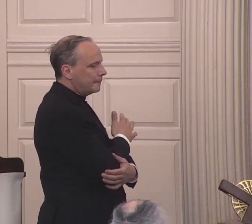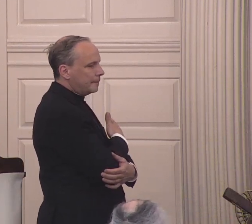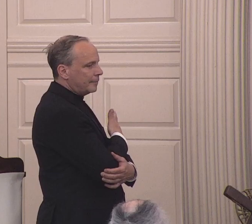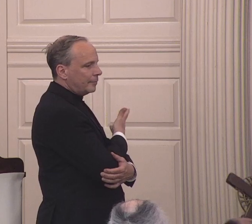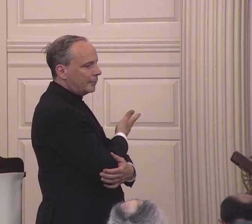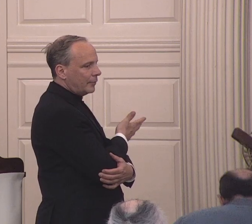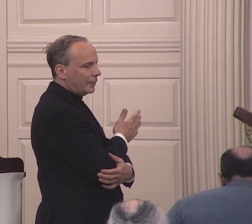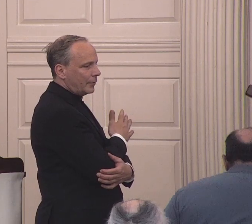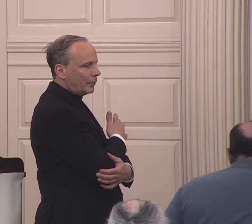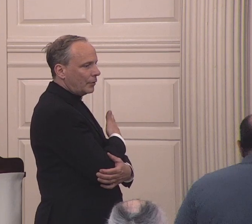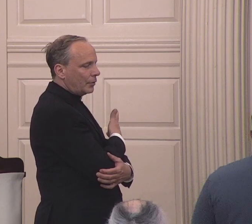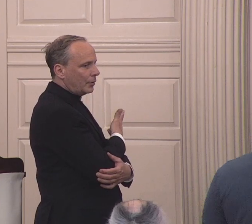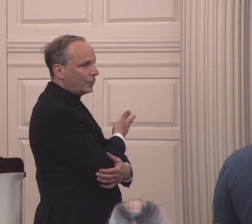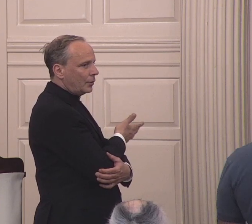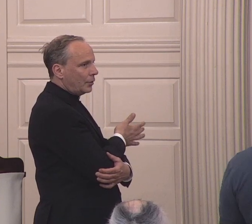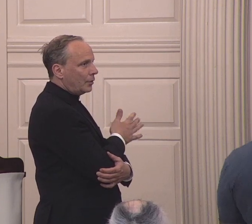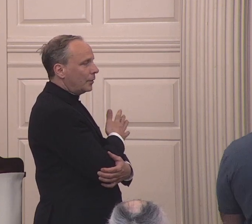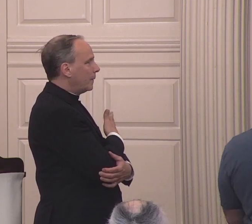suam.